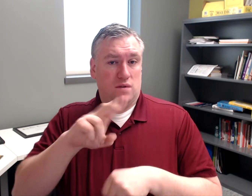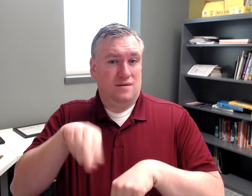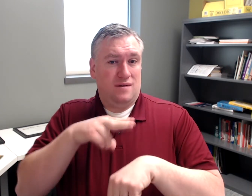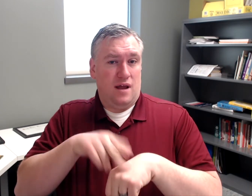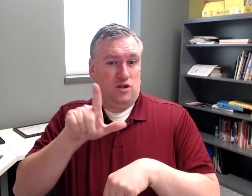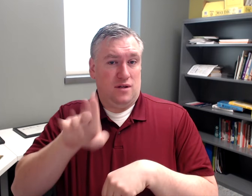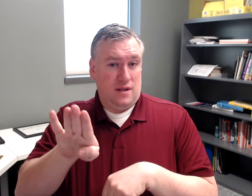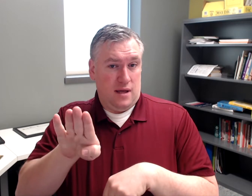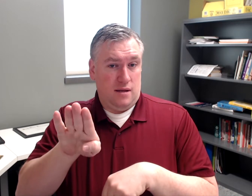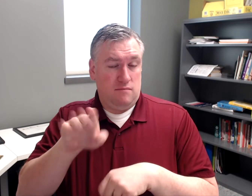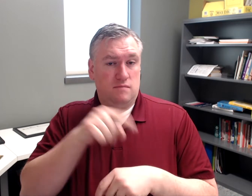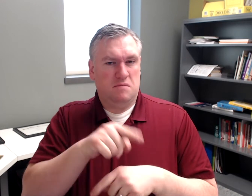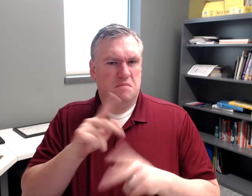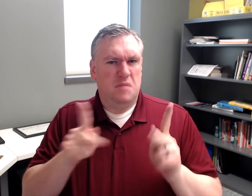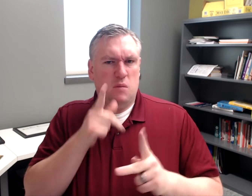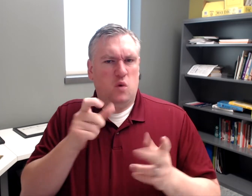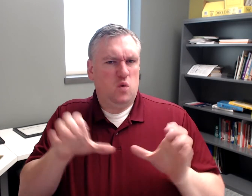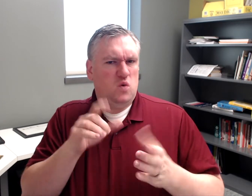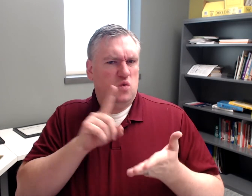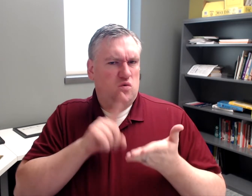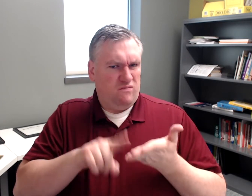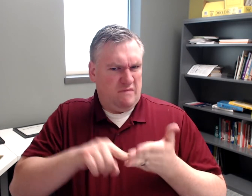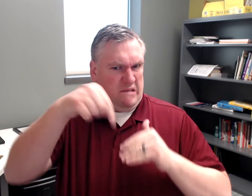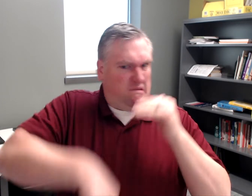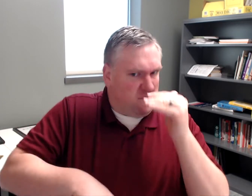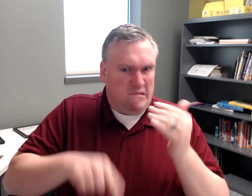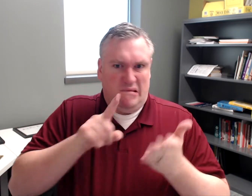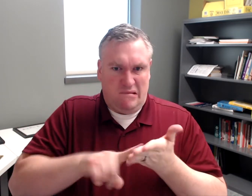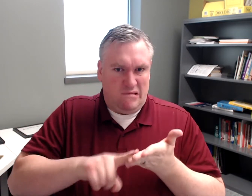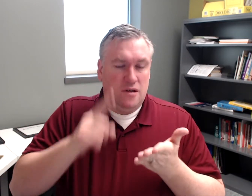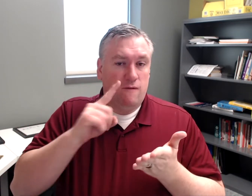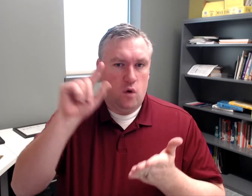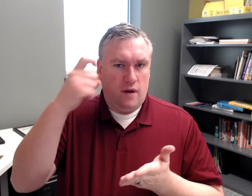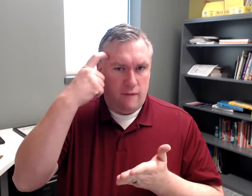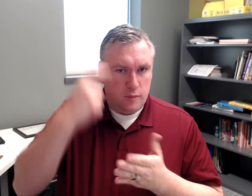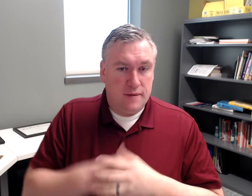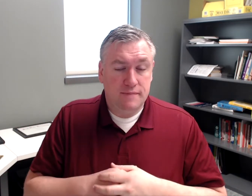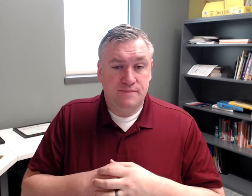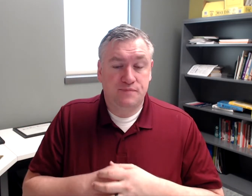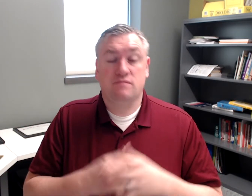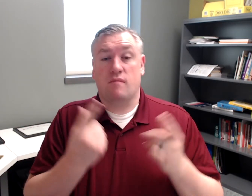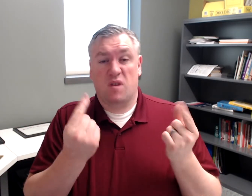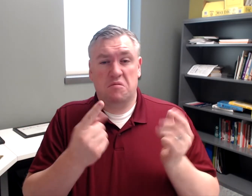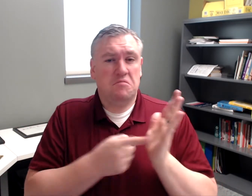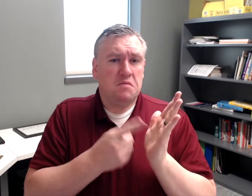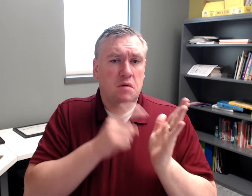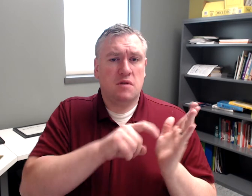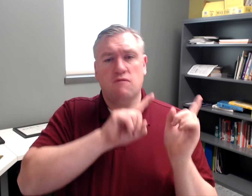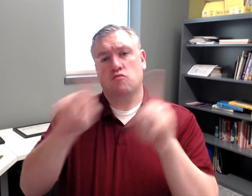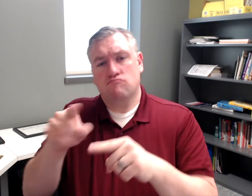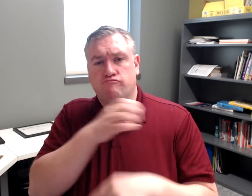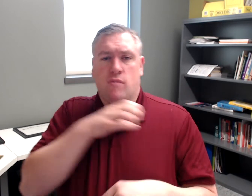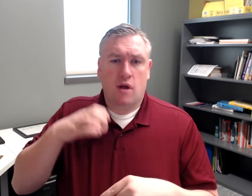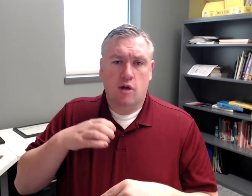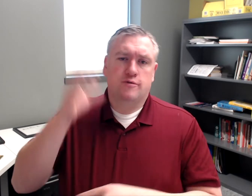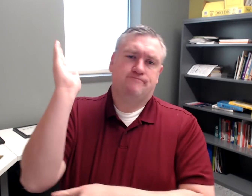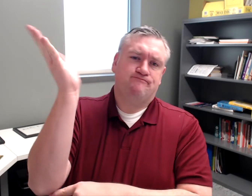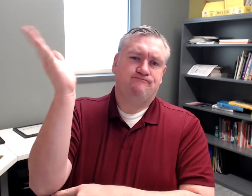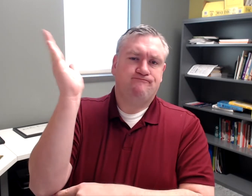Alamos National Laboratory, the people who do some intensive research on behalf of the government. And sometimes they have to go to